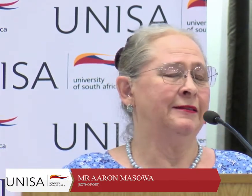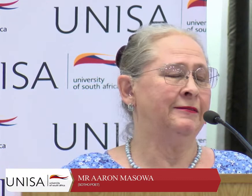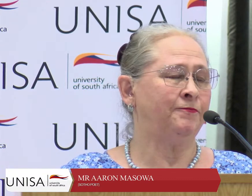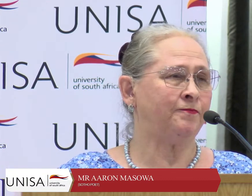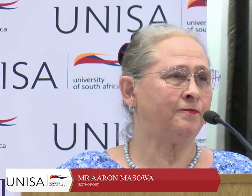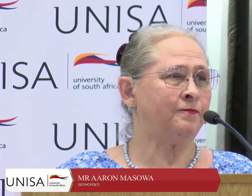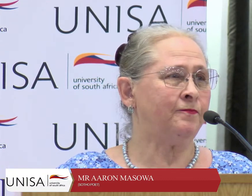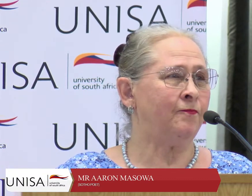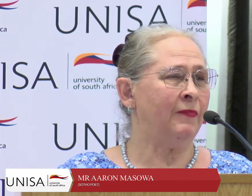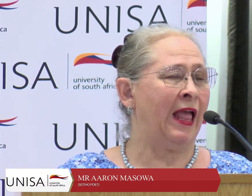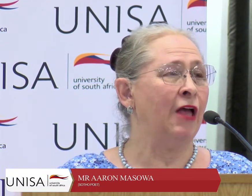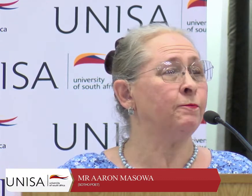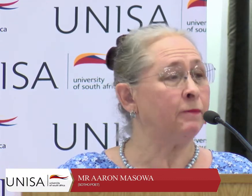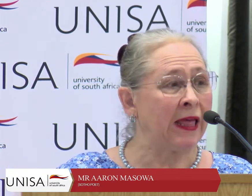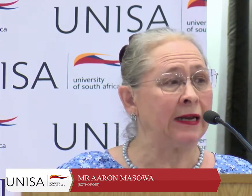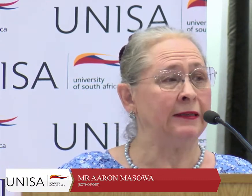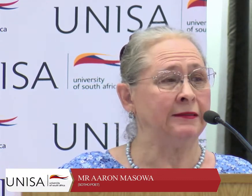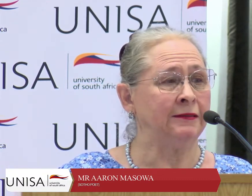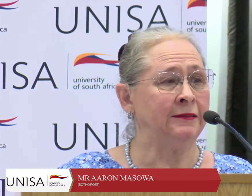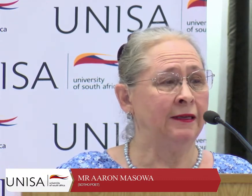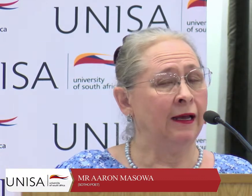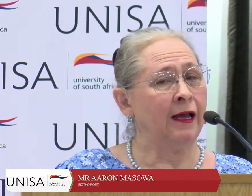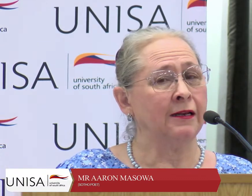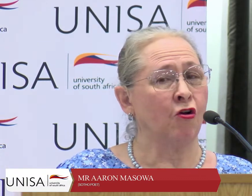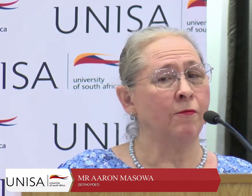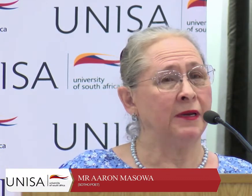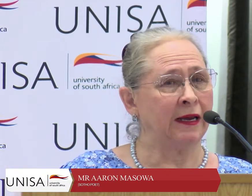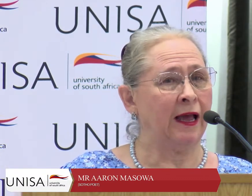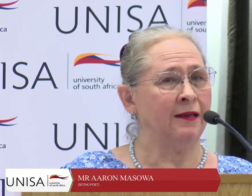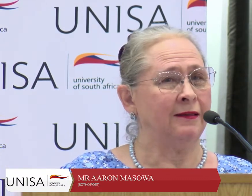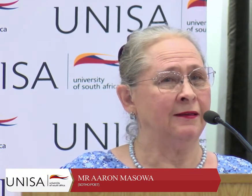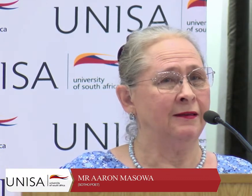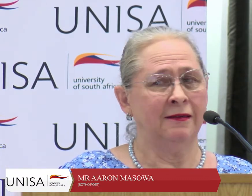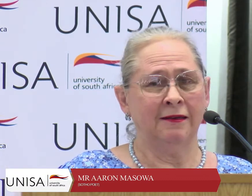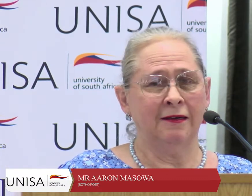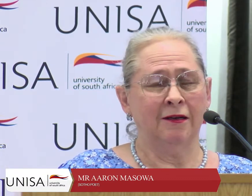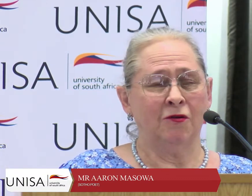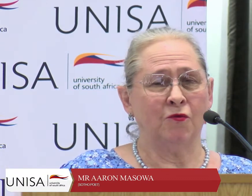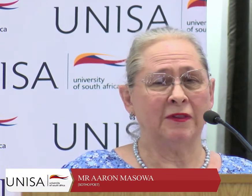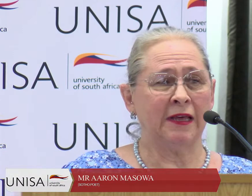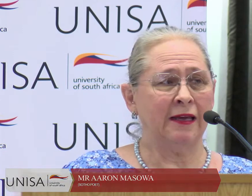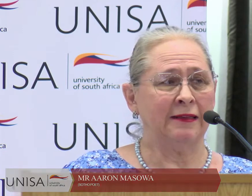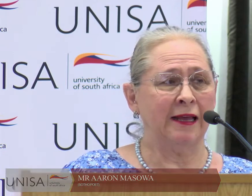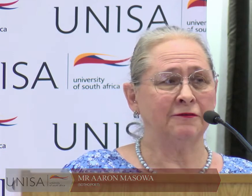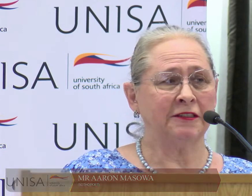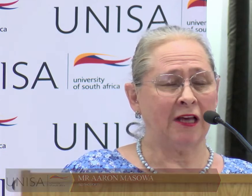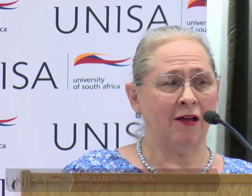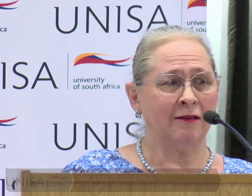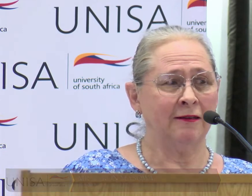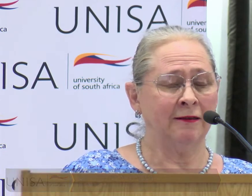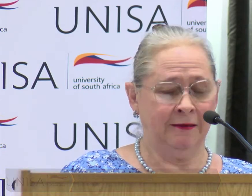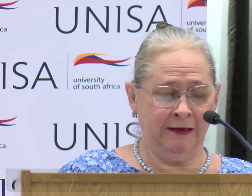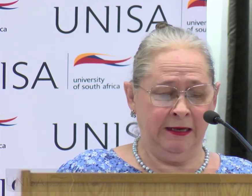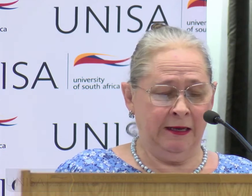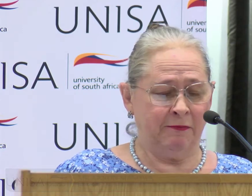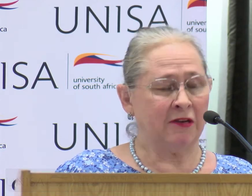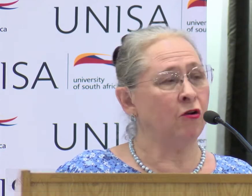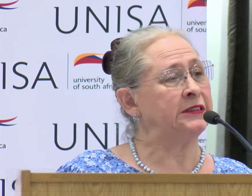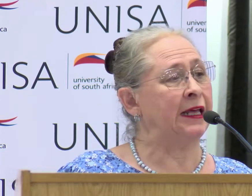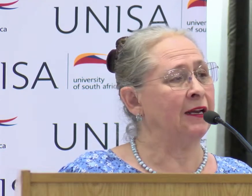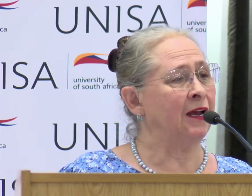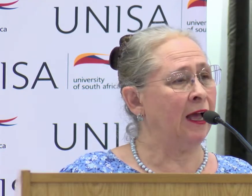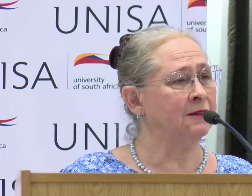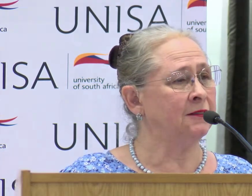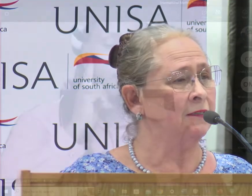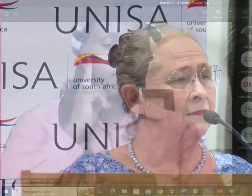and how parents can communicate with our deaf side.